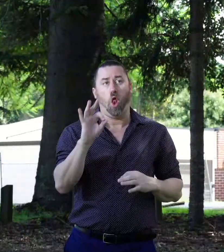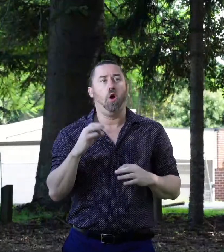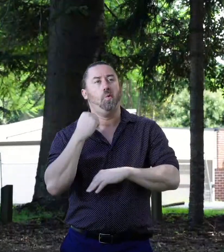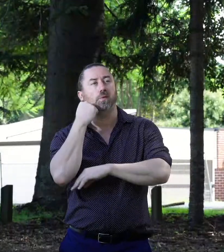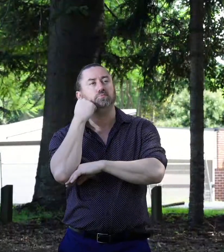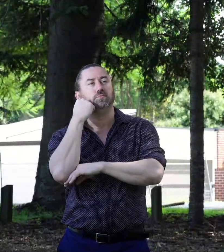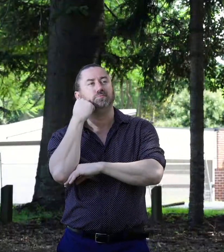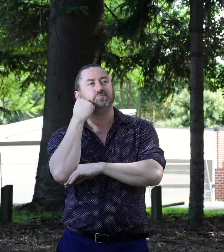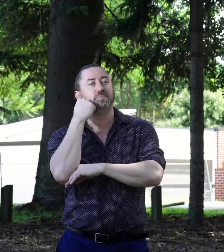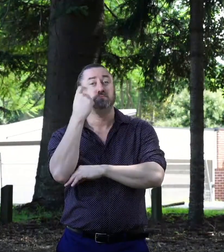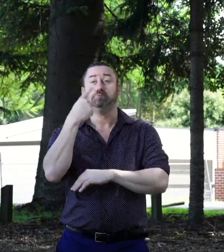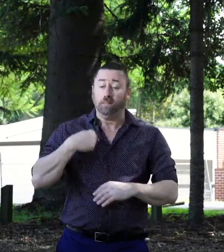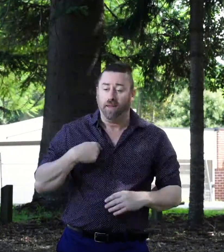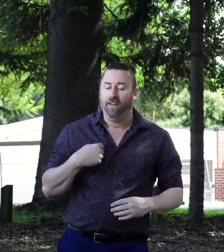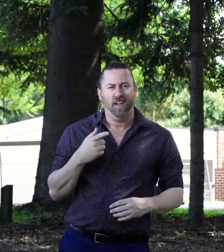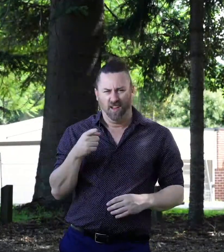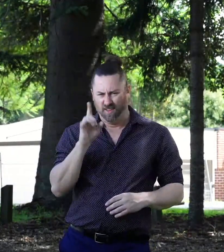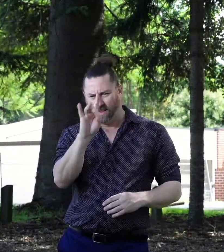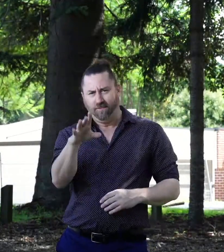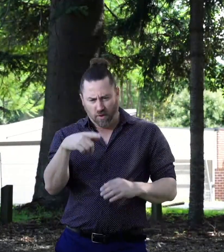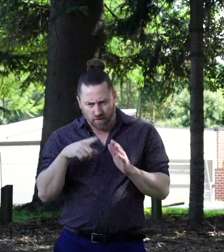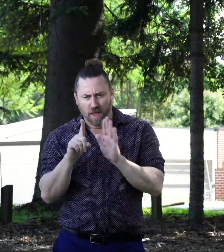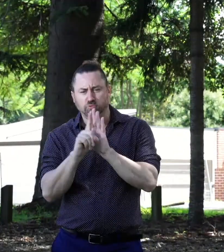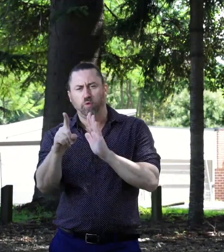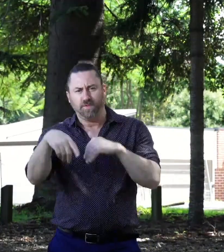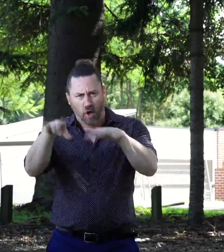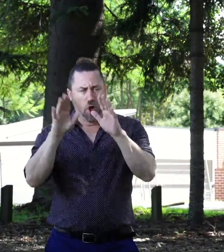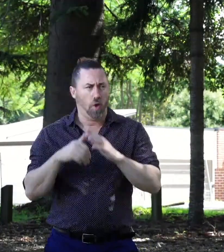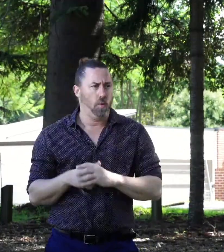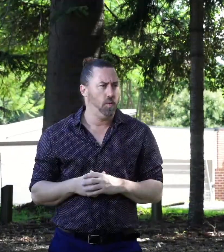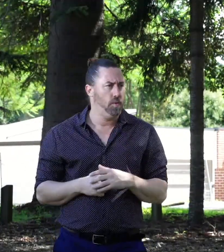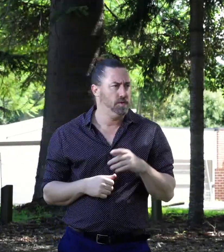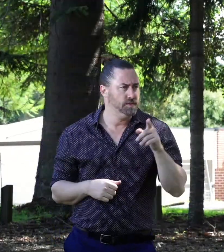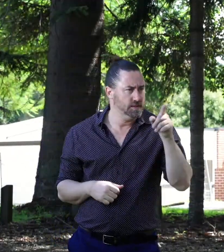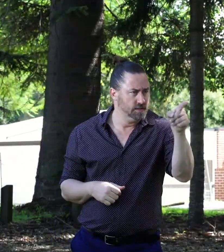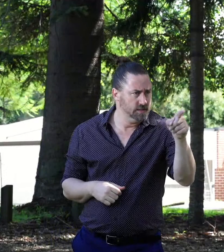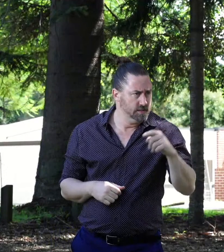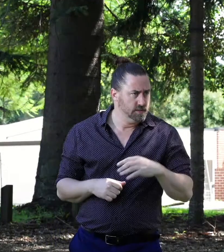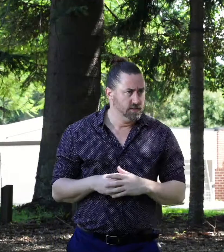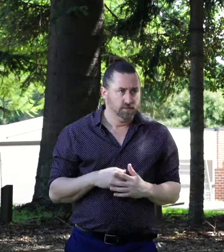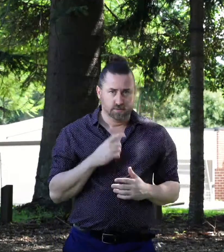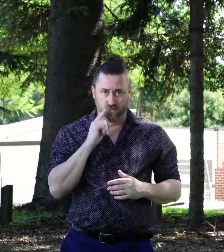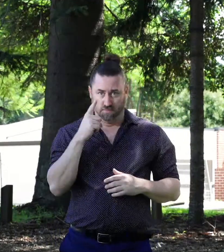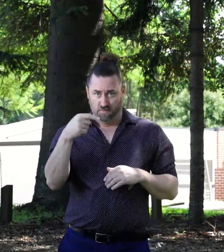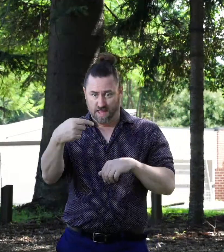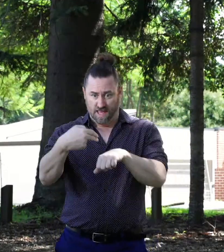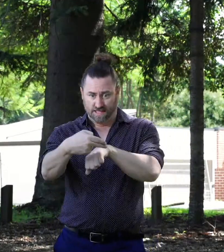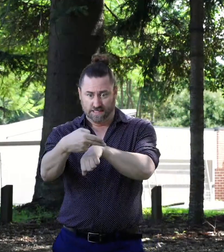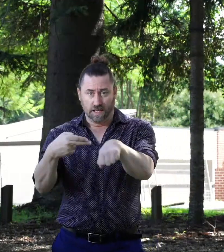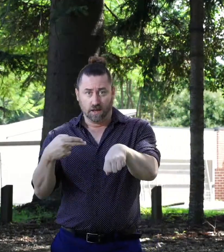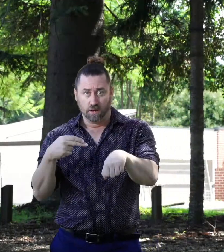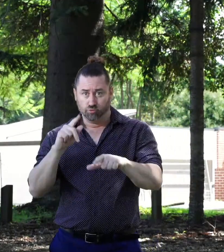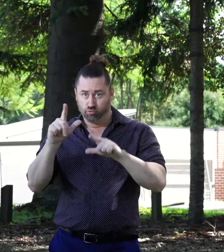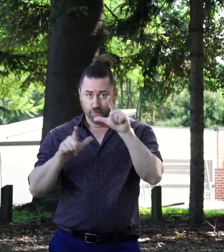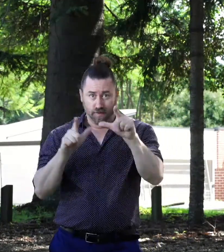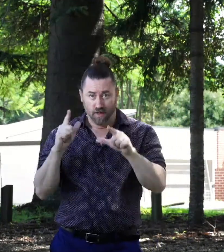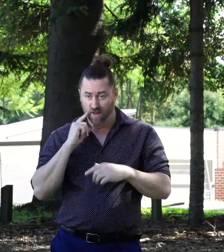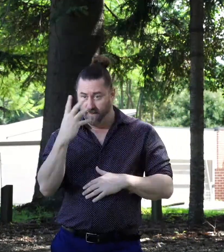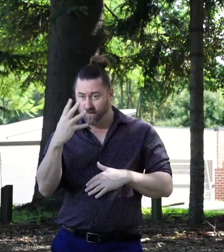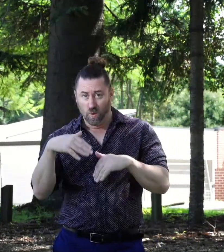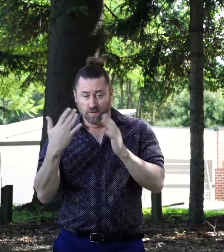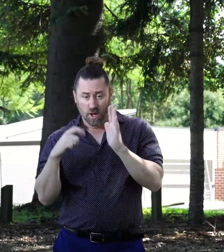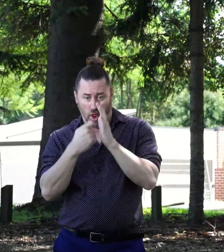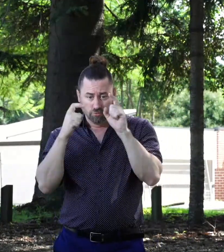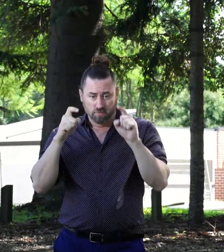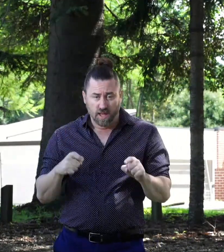into quarantine and go get a test. Do you have any concerns in the lead up to Easter about potential lockdowns or Oh,